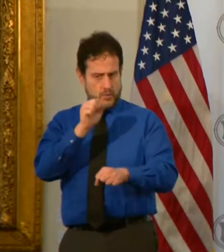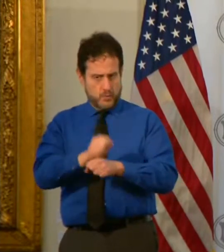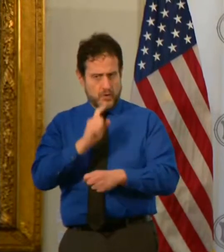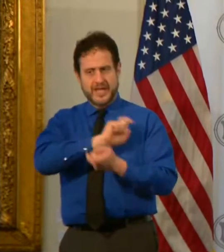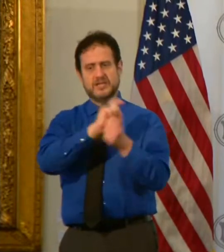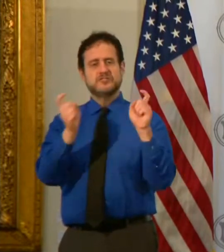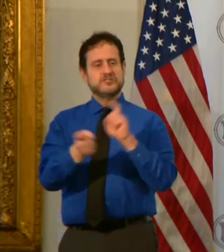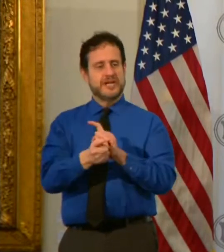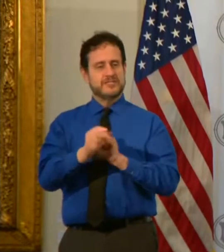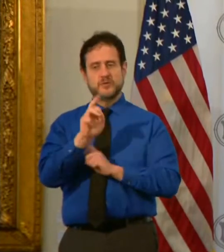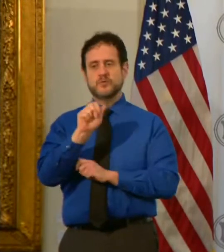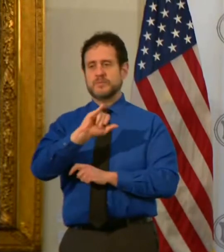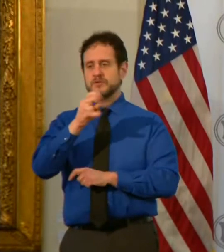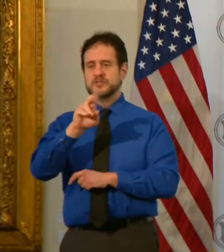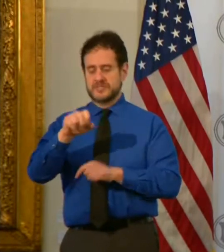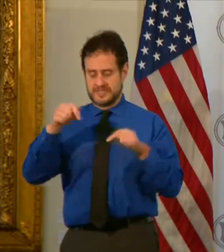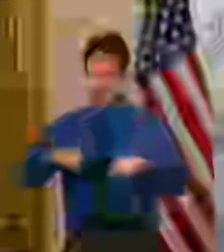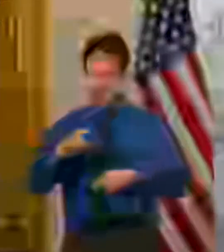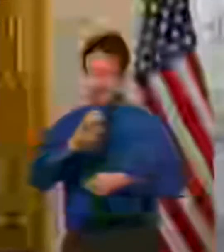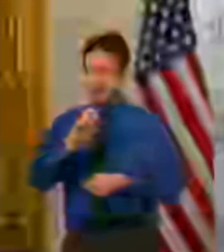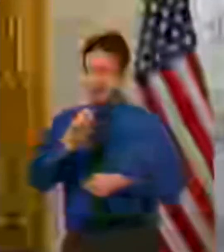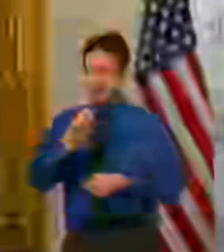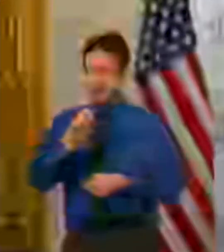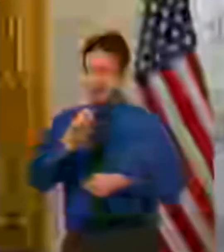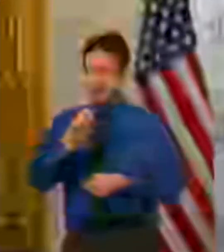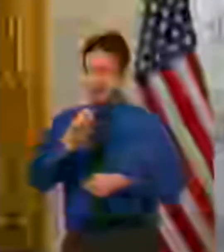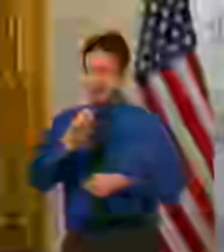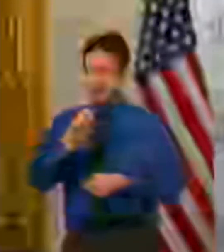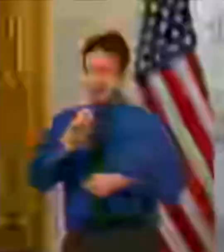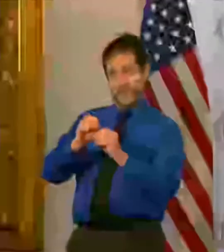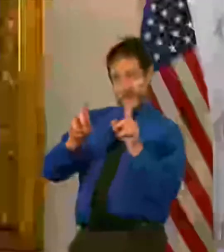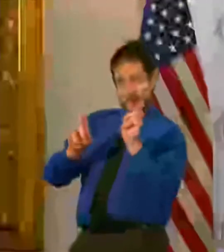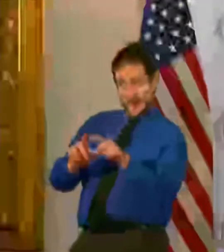County. I have one more question. Yeah.